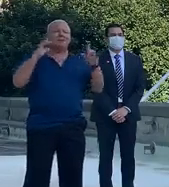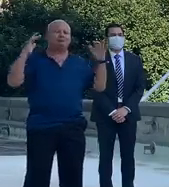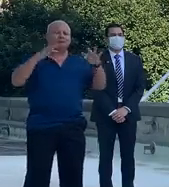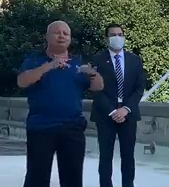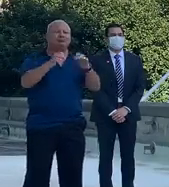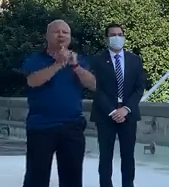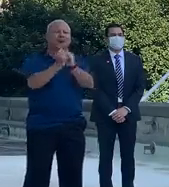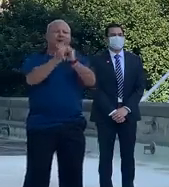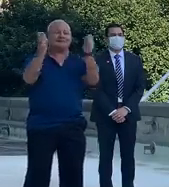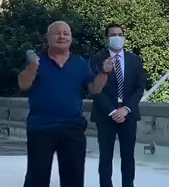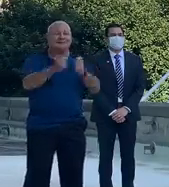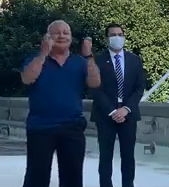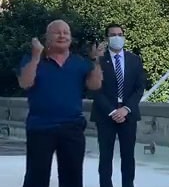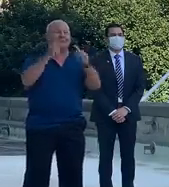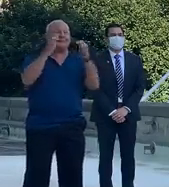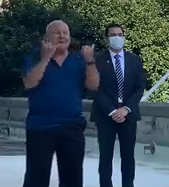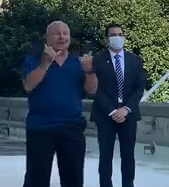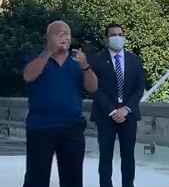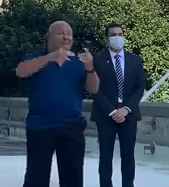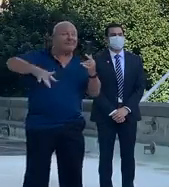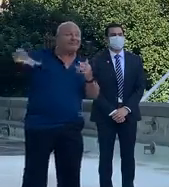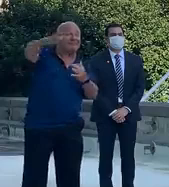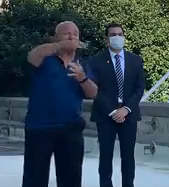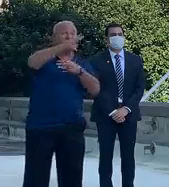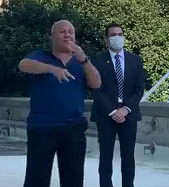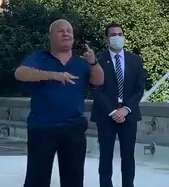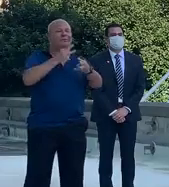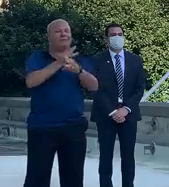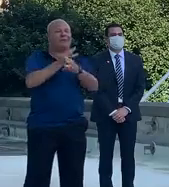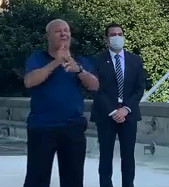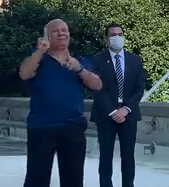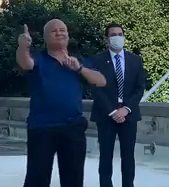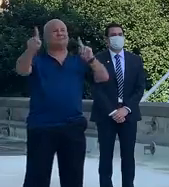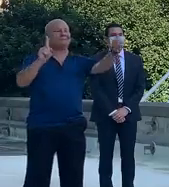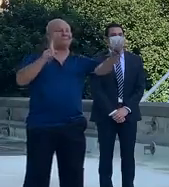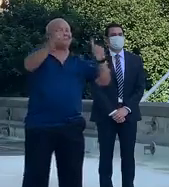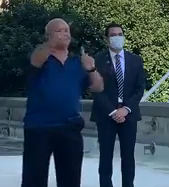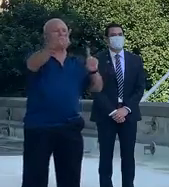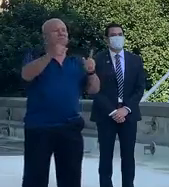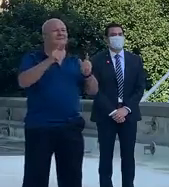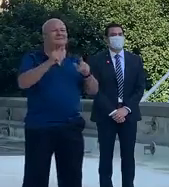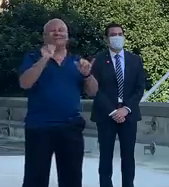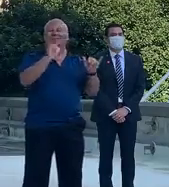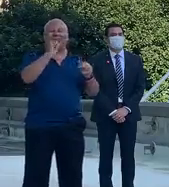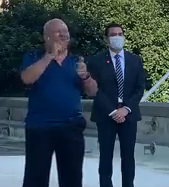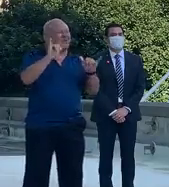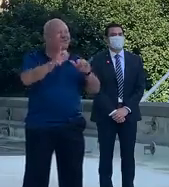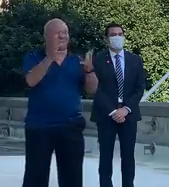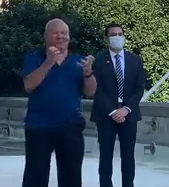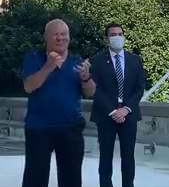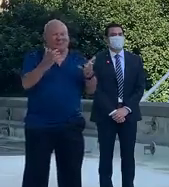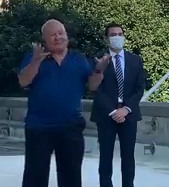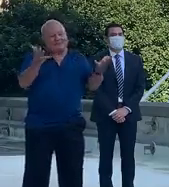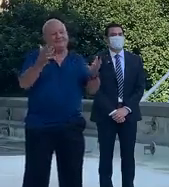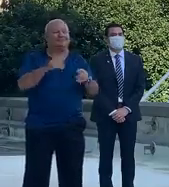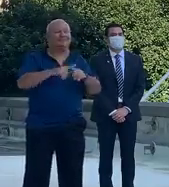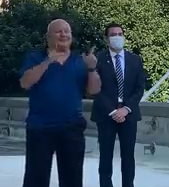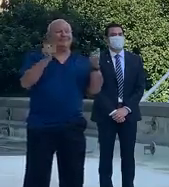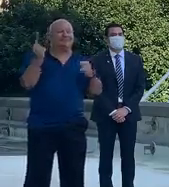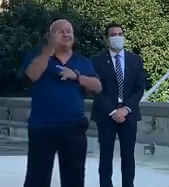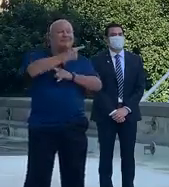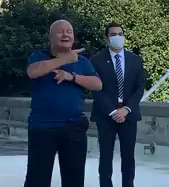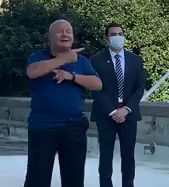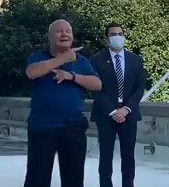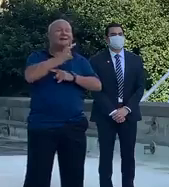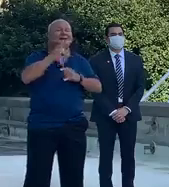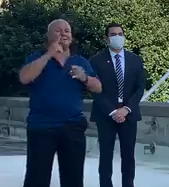world, we could not do it as we would have wanted to. But today marks the end